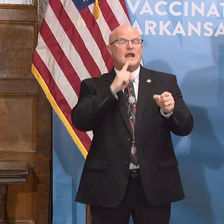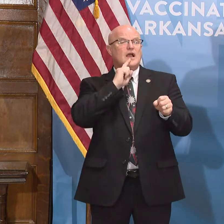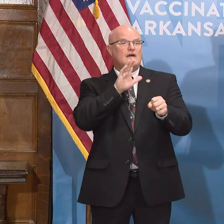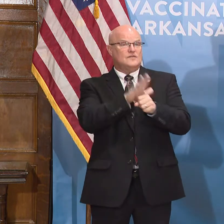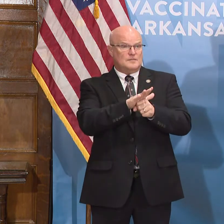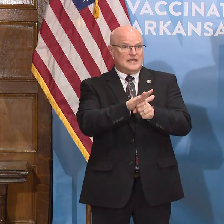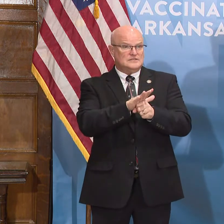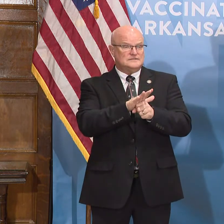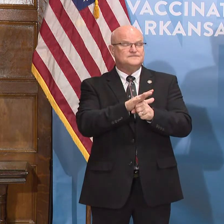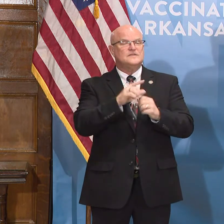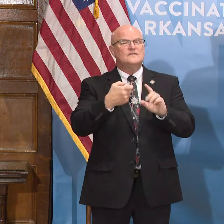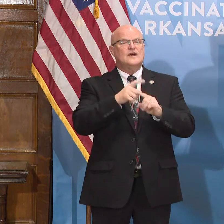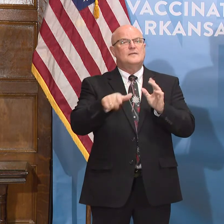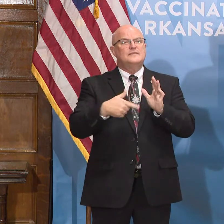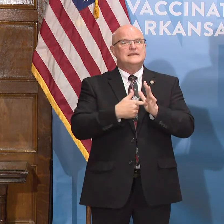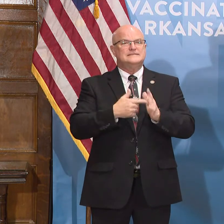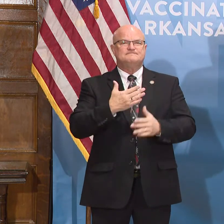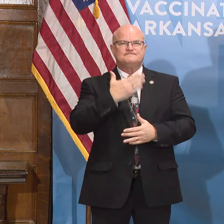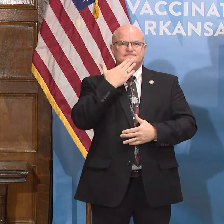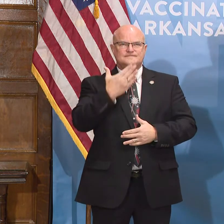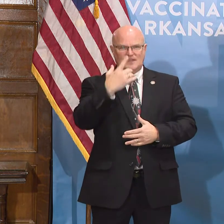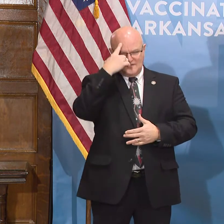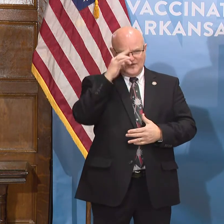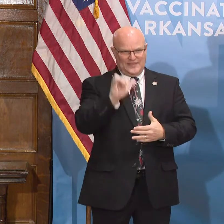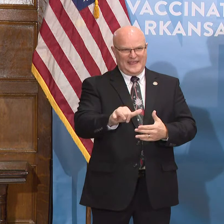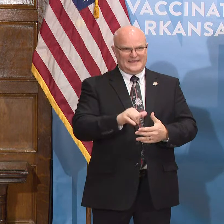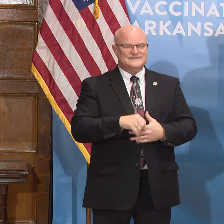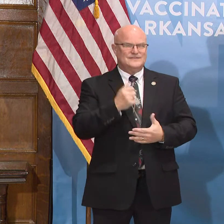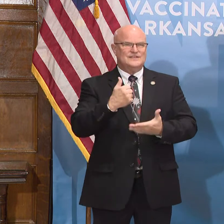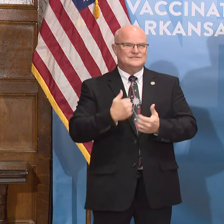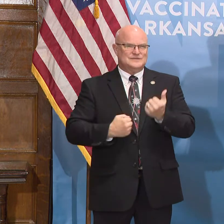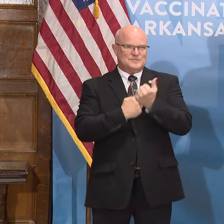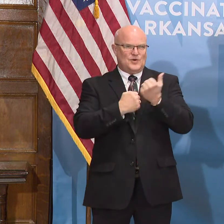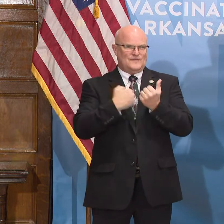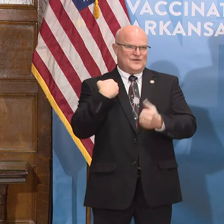confirmation of this, and we're very grateful for their support.